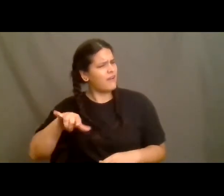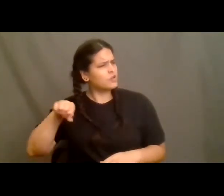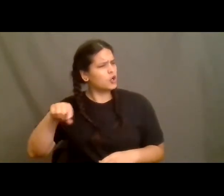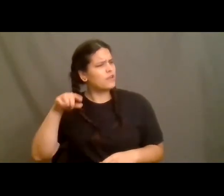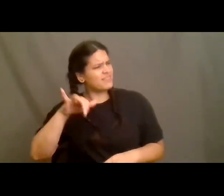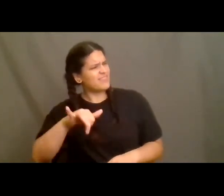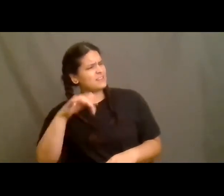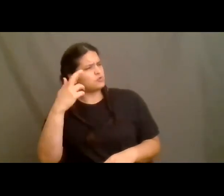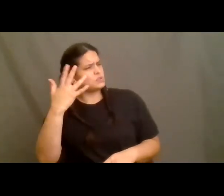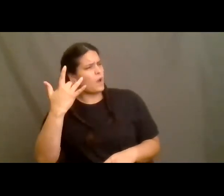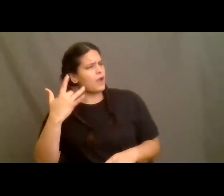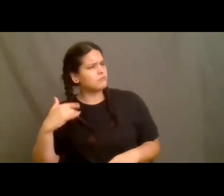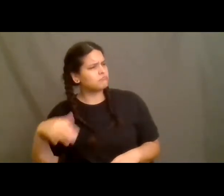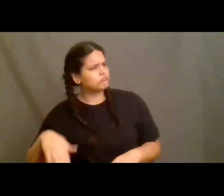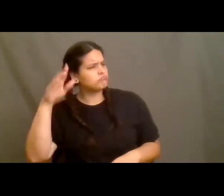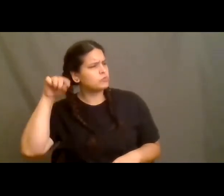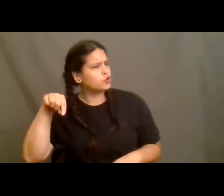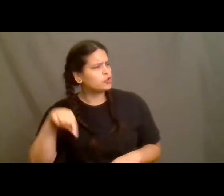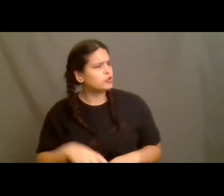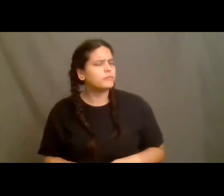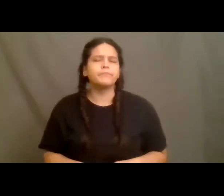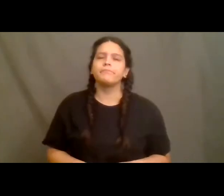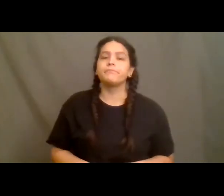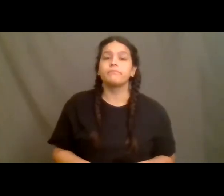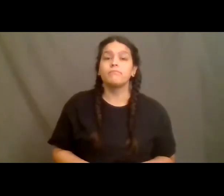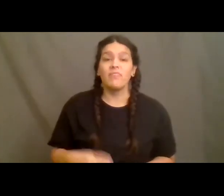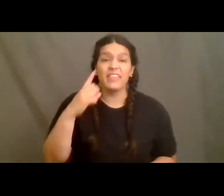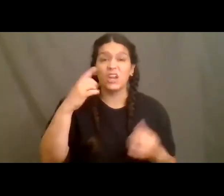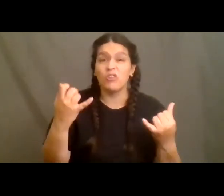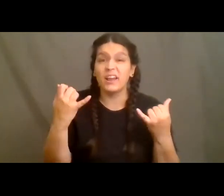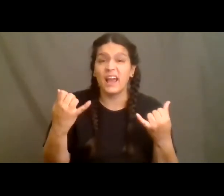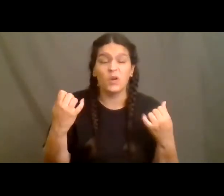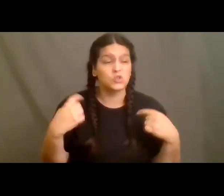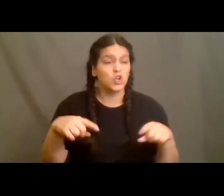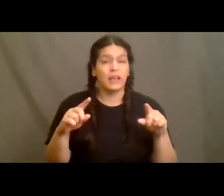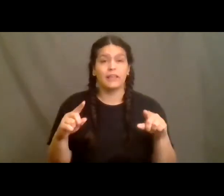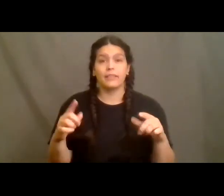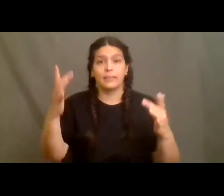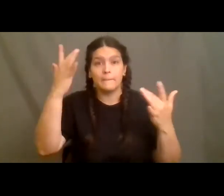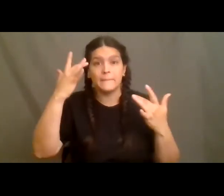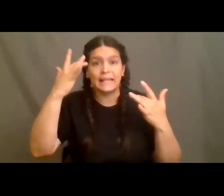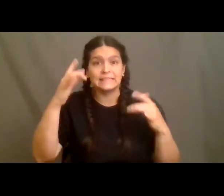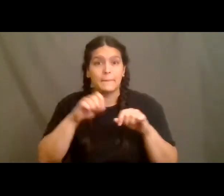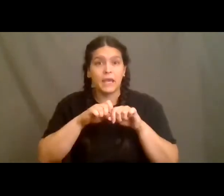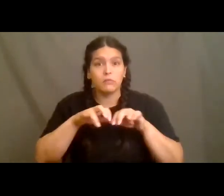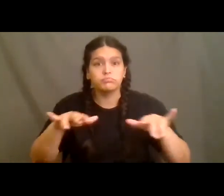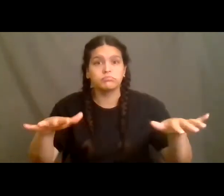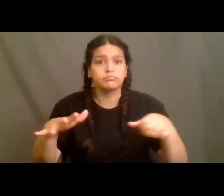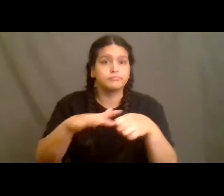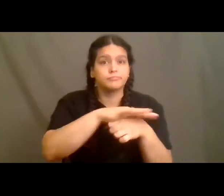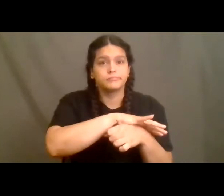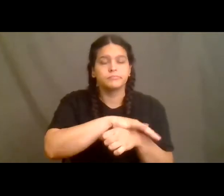And so I think right now, during this pandemic, kinship is being